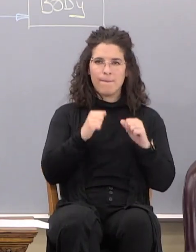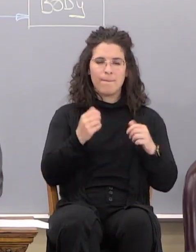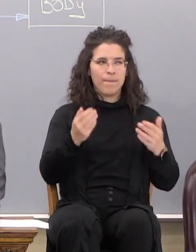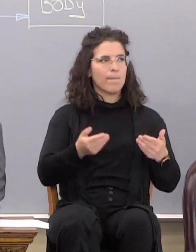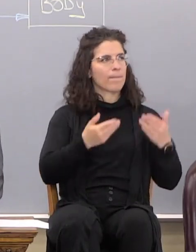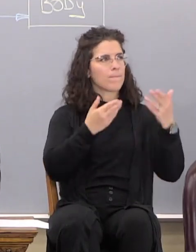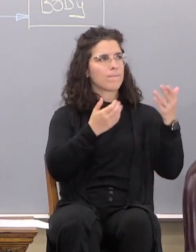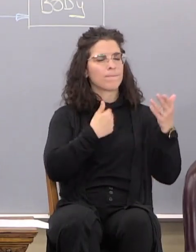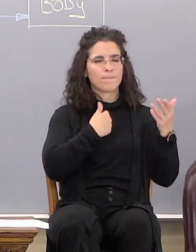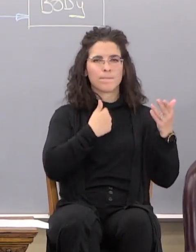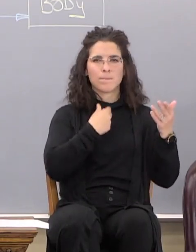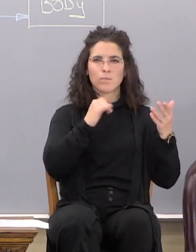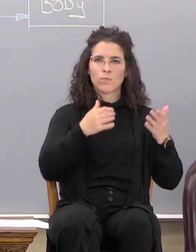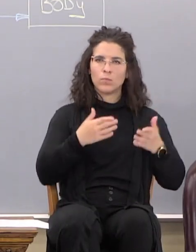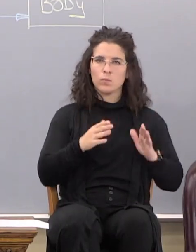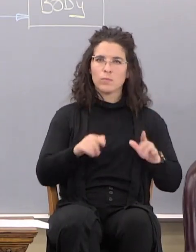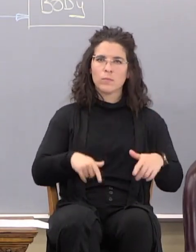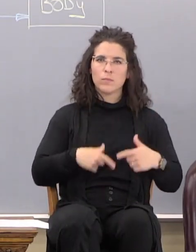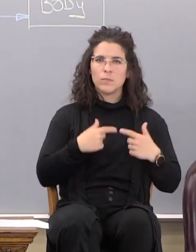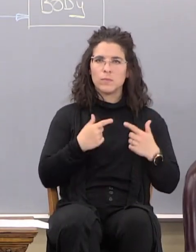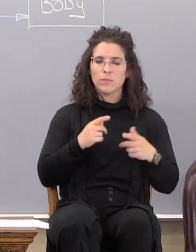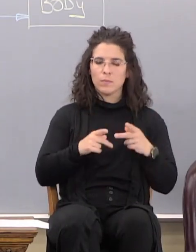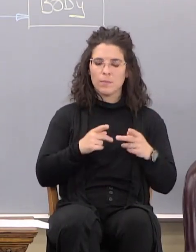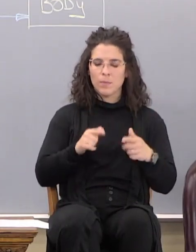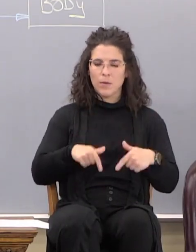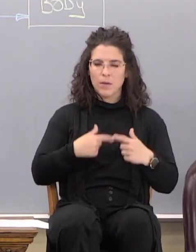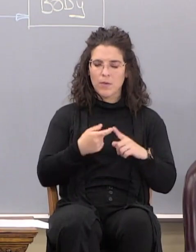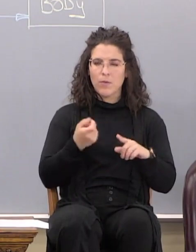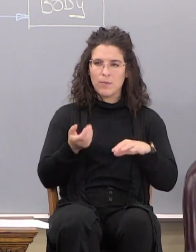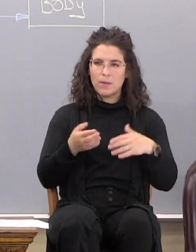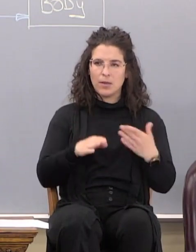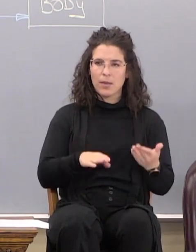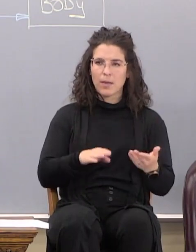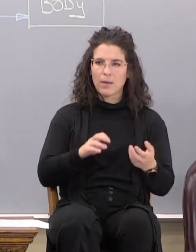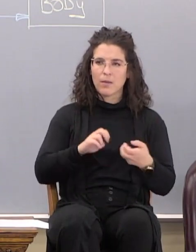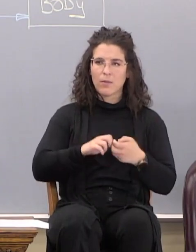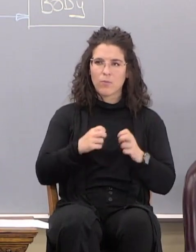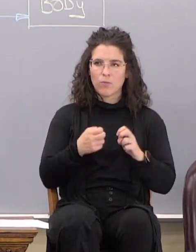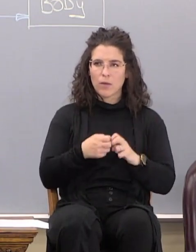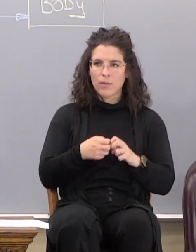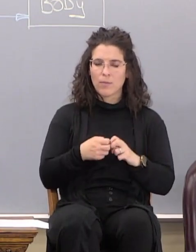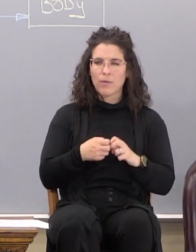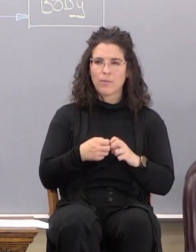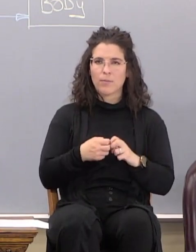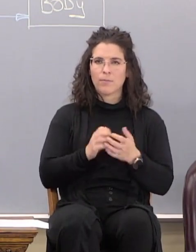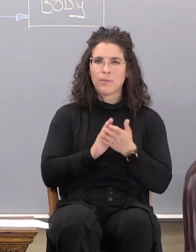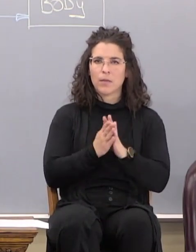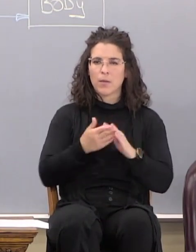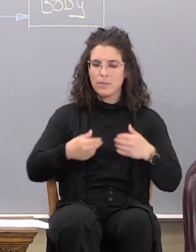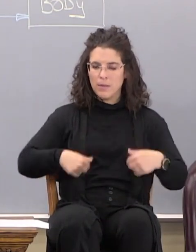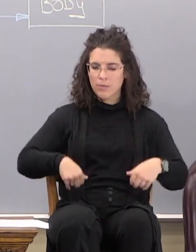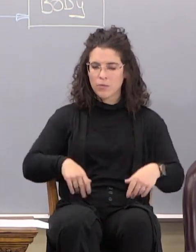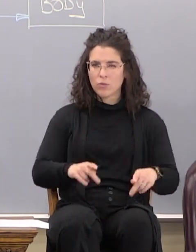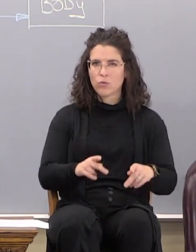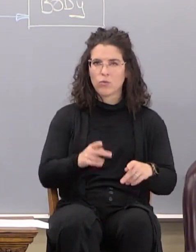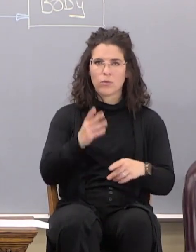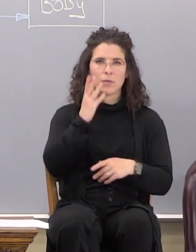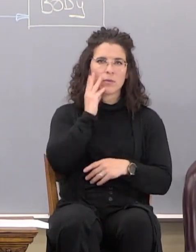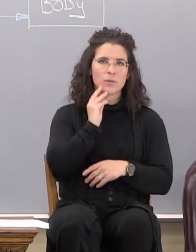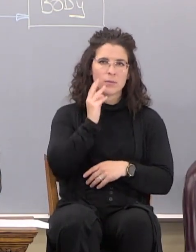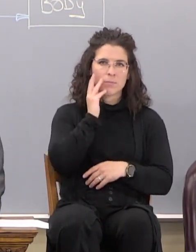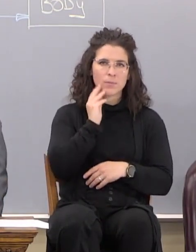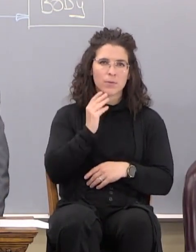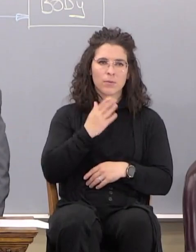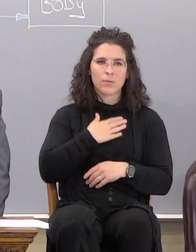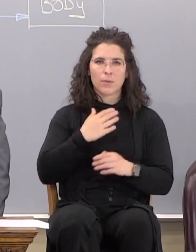myself that way, and I can live as those that are alive from the dead. The problems become opportunities to experience